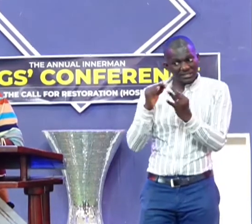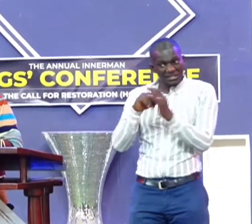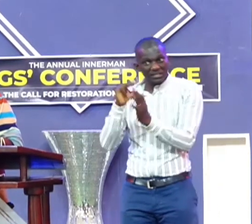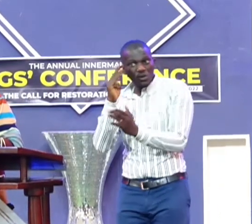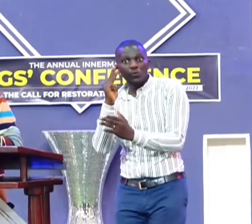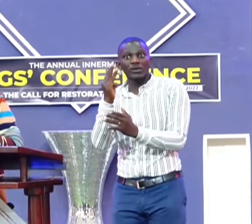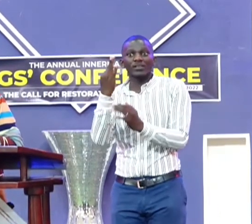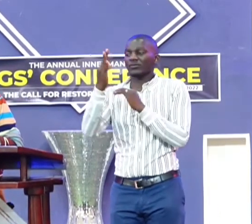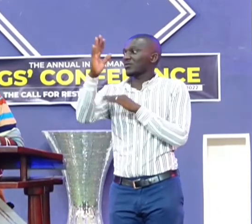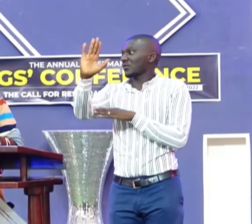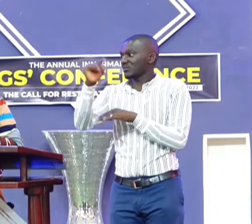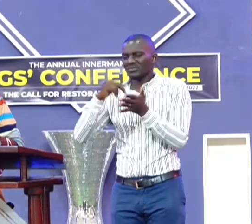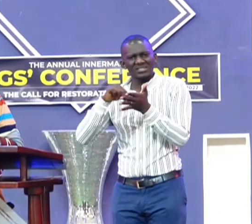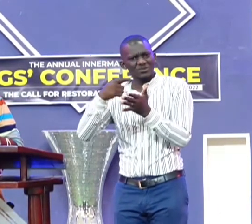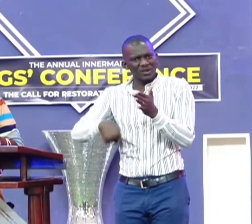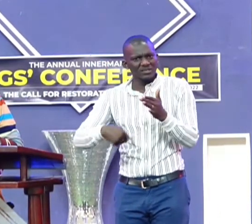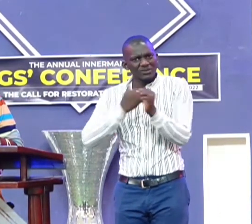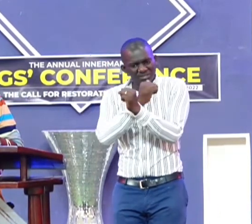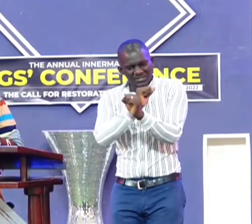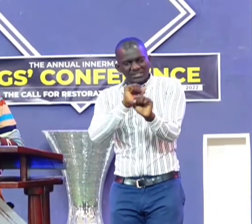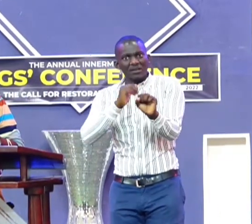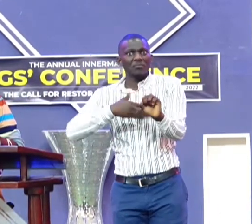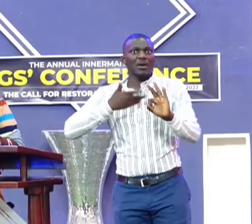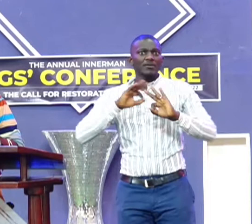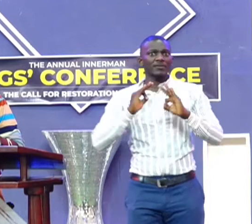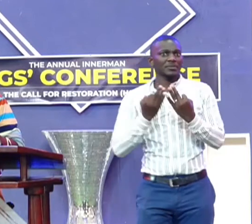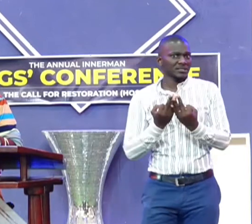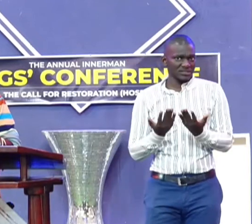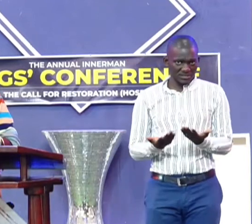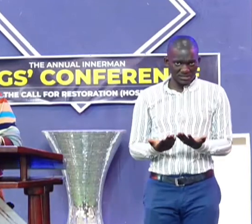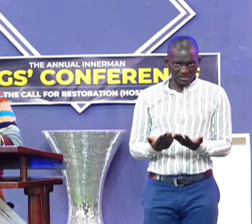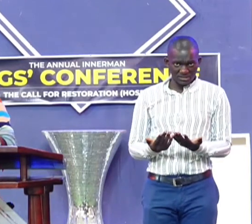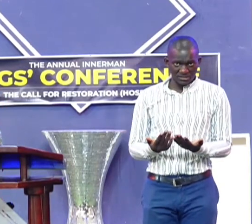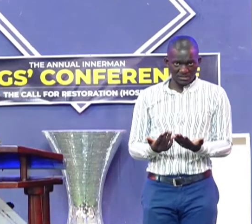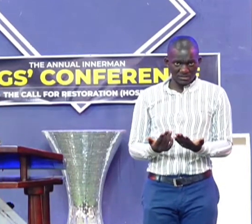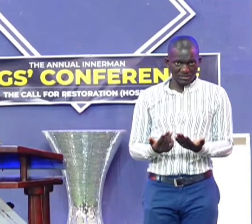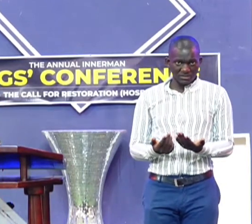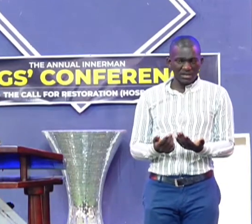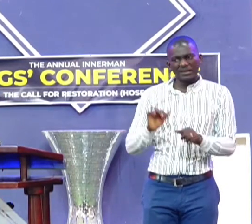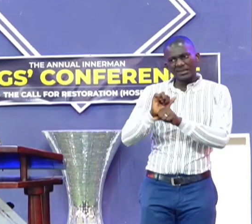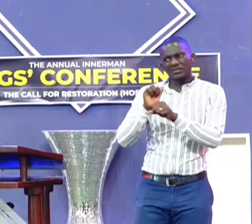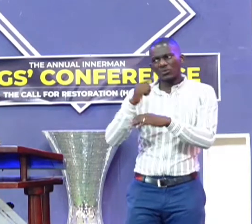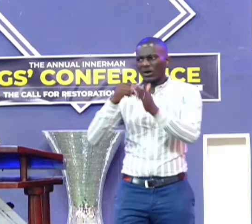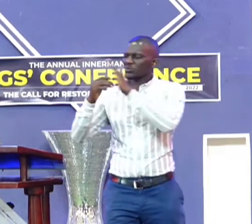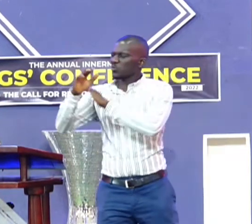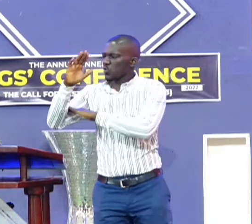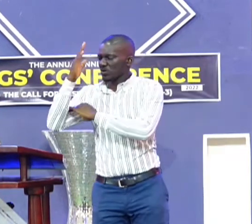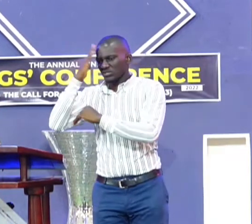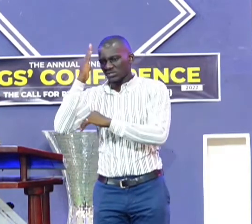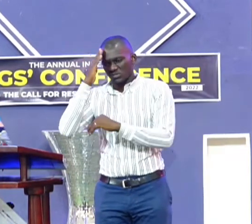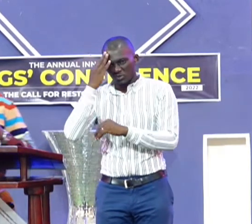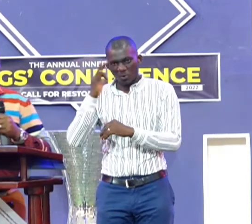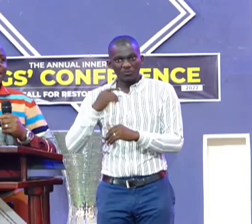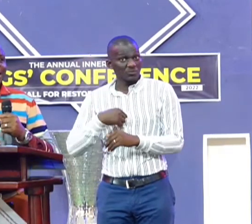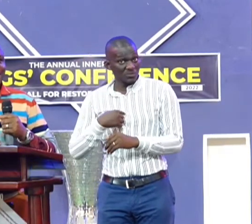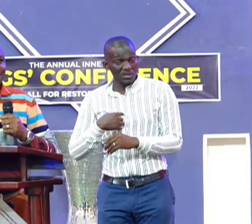will of God, it will help and redeem my family. That I will fulfill what the